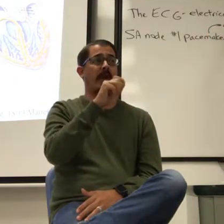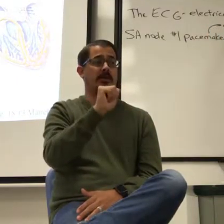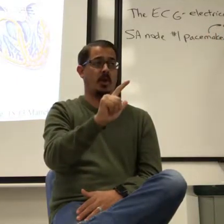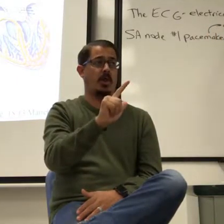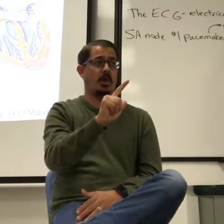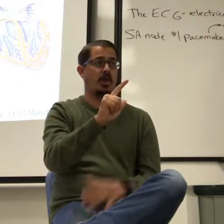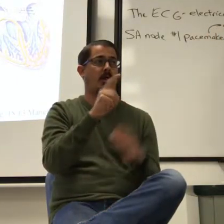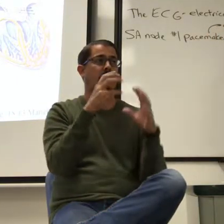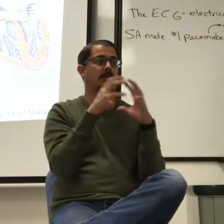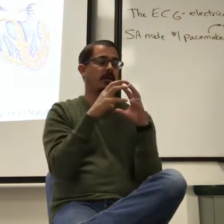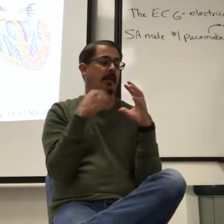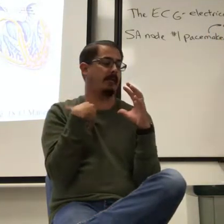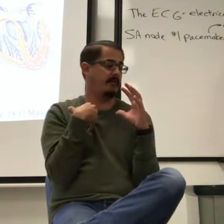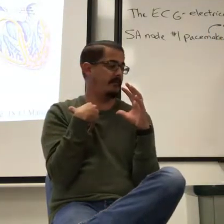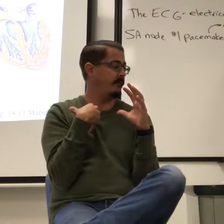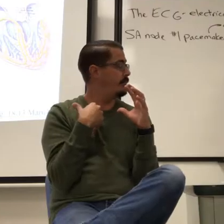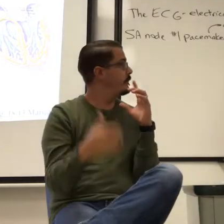cells